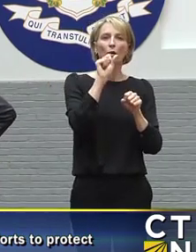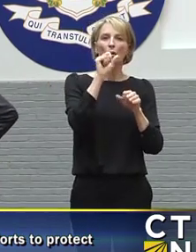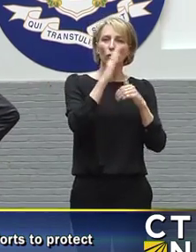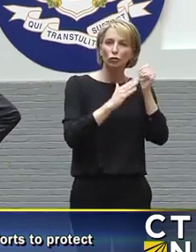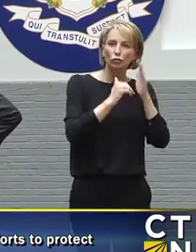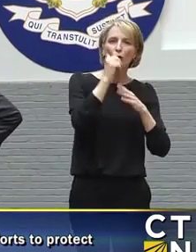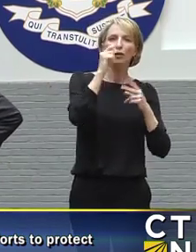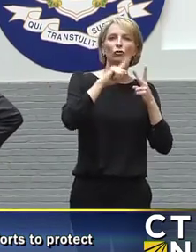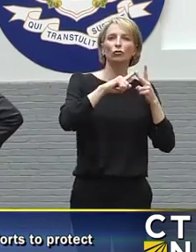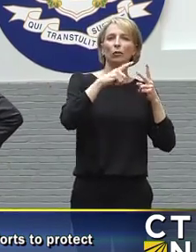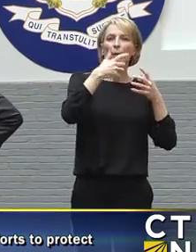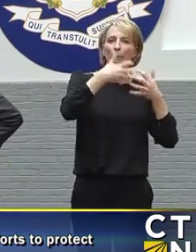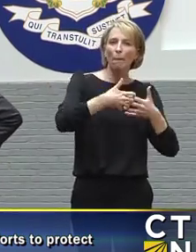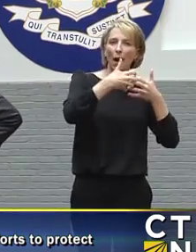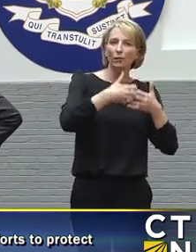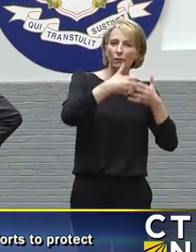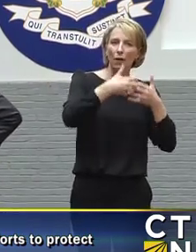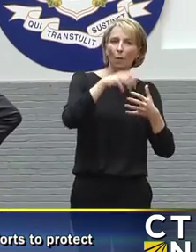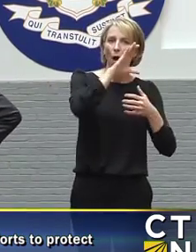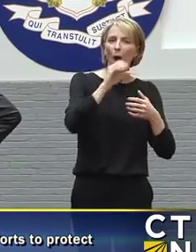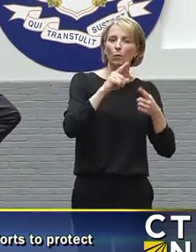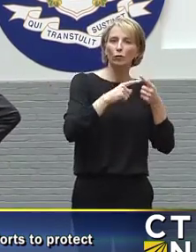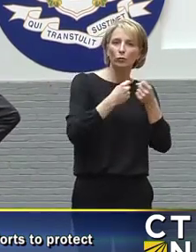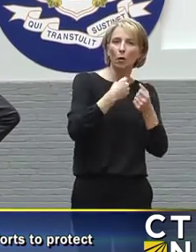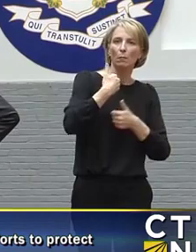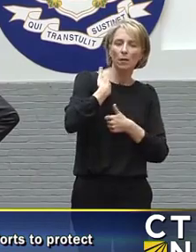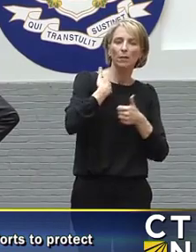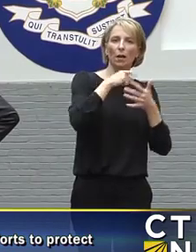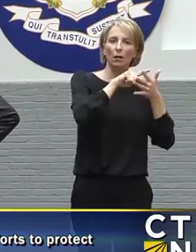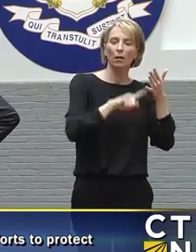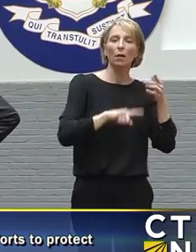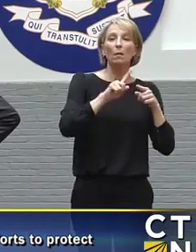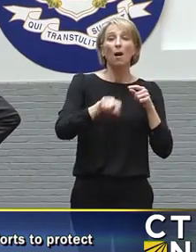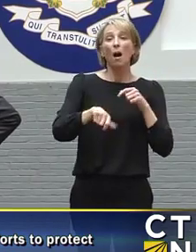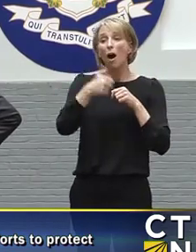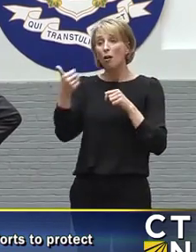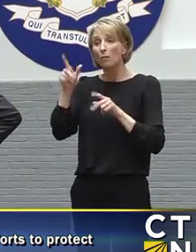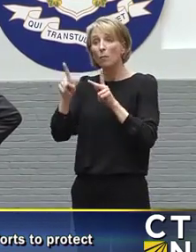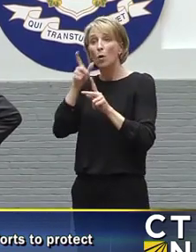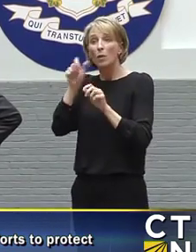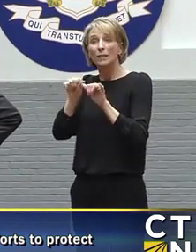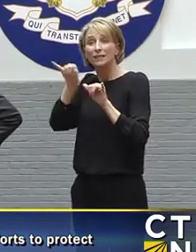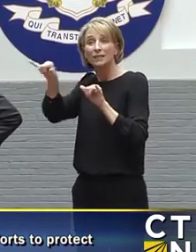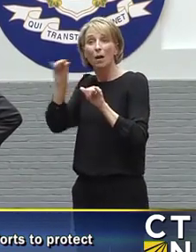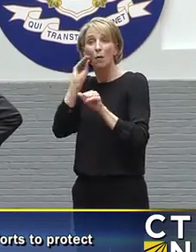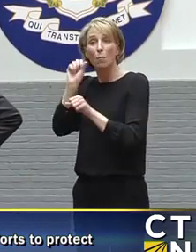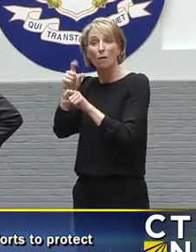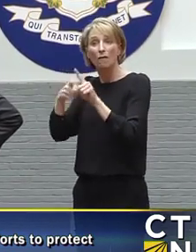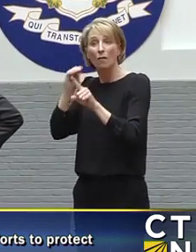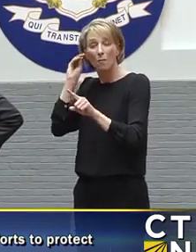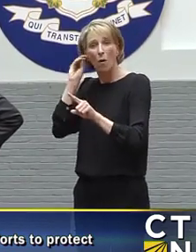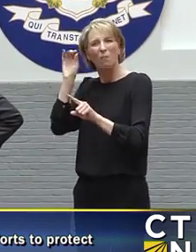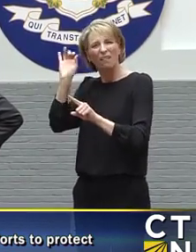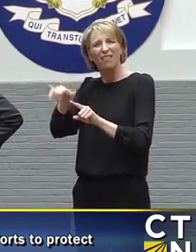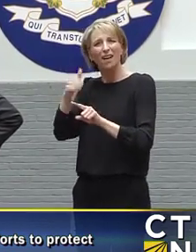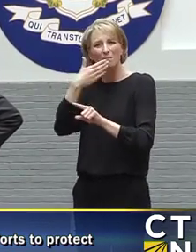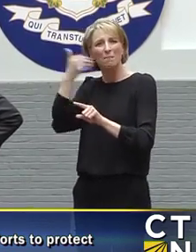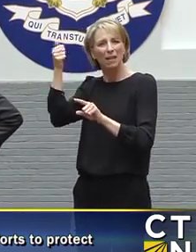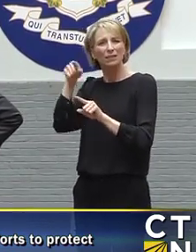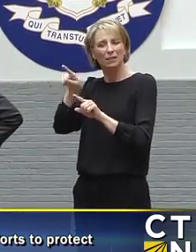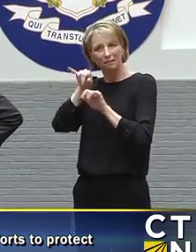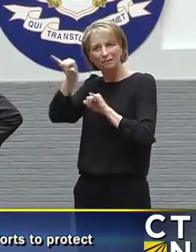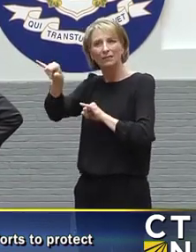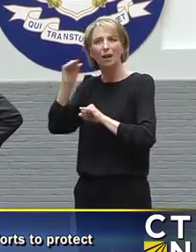activities. Everything I can do and work on a regional basis, I think makes sense. It makes clear direction for all of our businesses, as it did